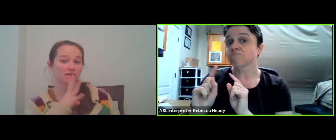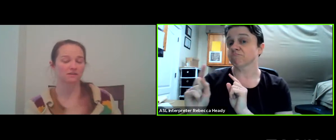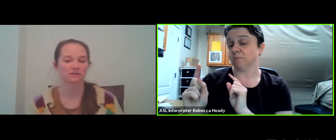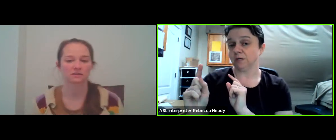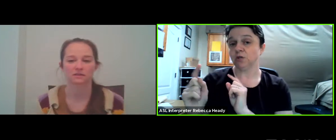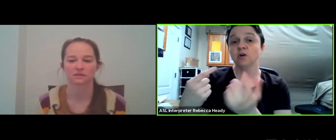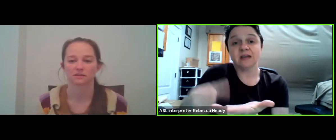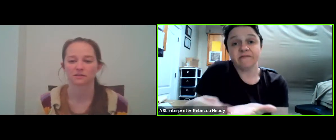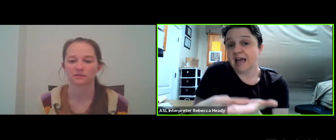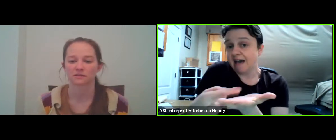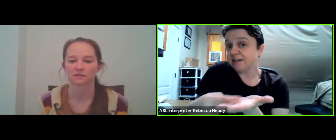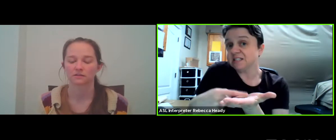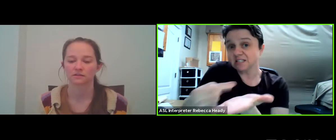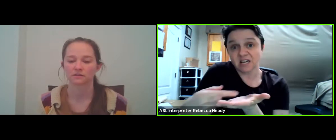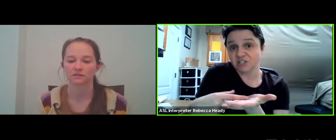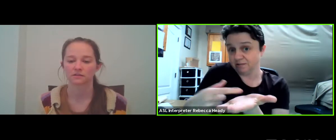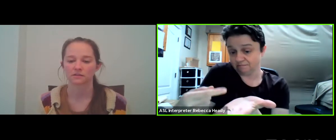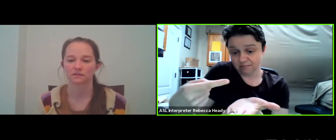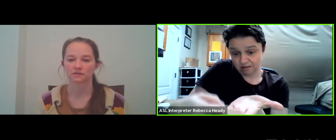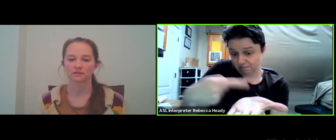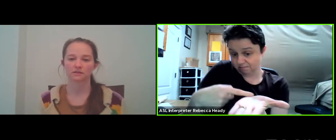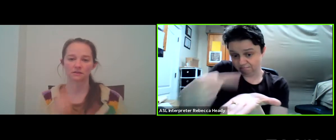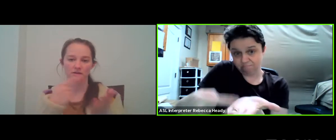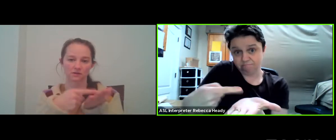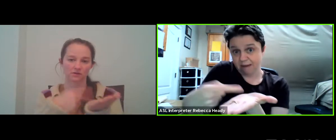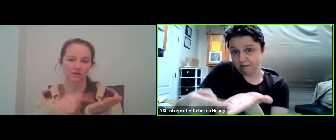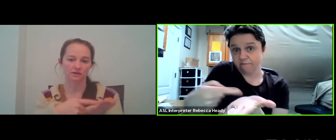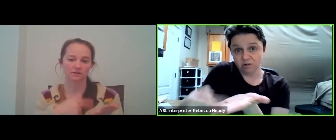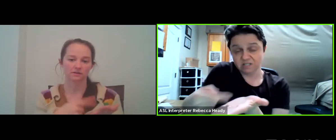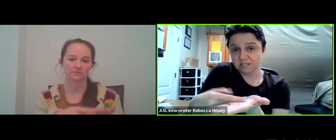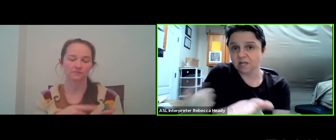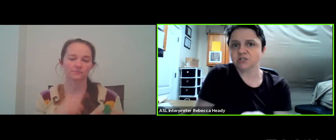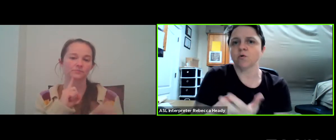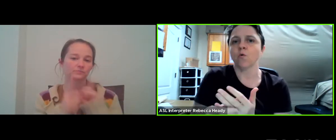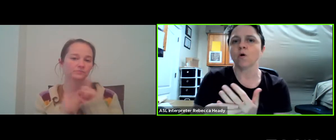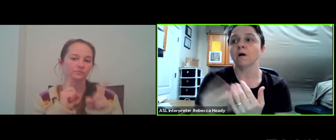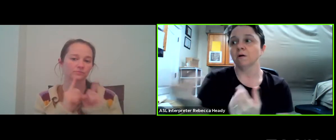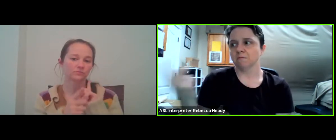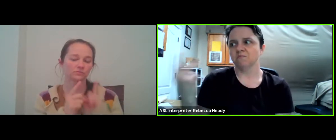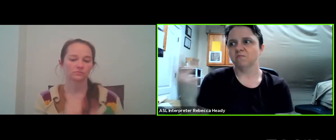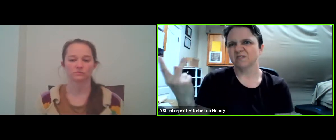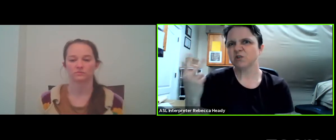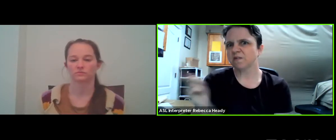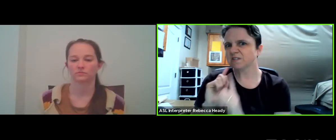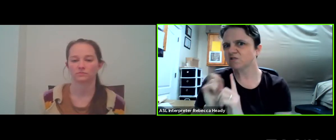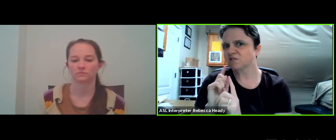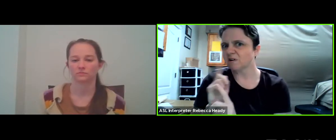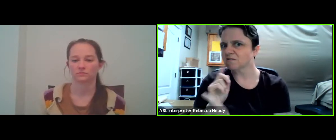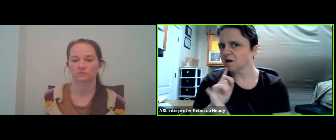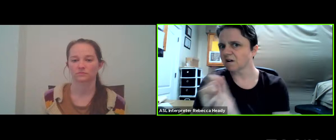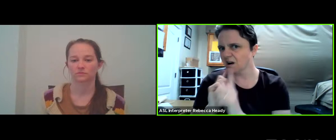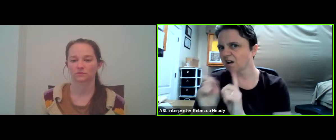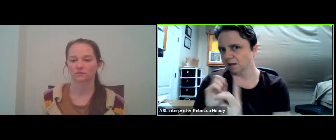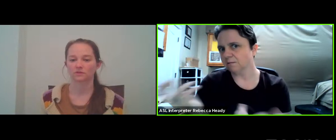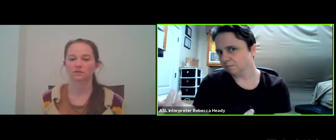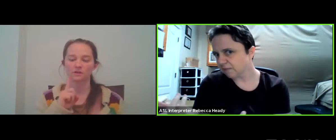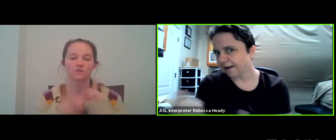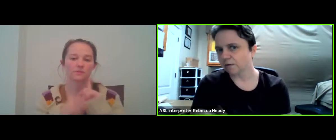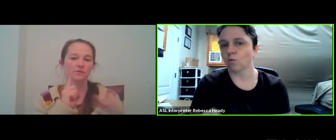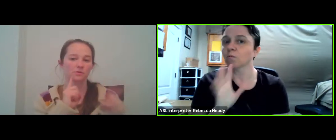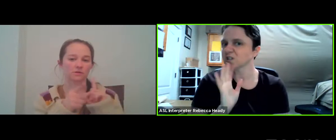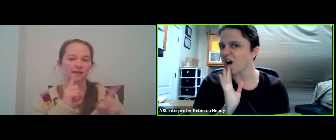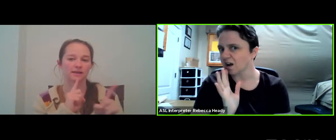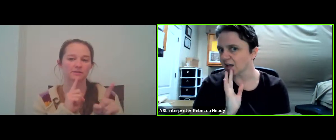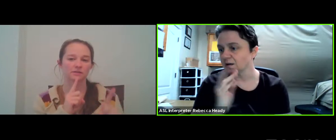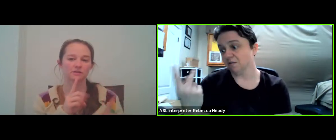I'm talking. You even having a discussion, like discussion, or two of us are talking.